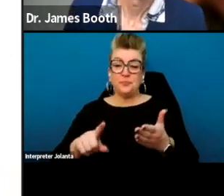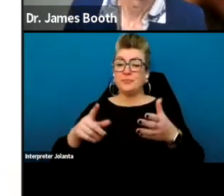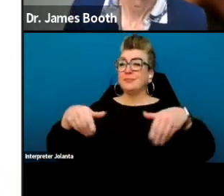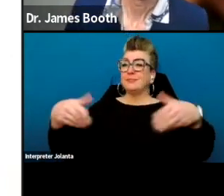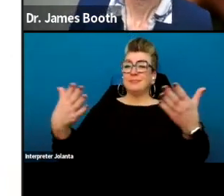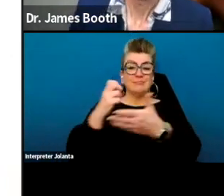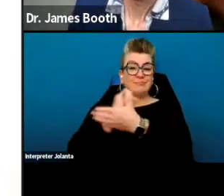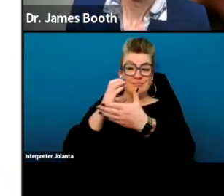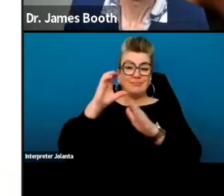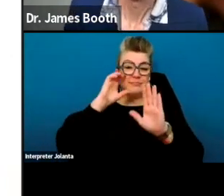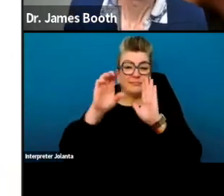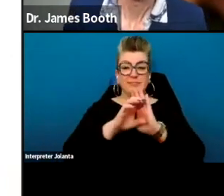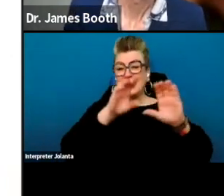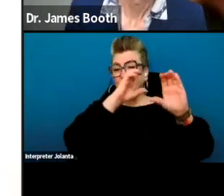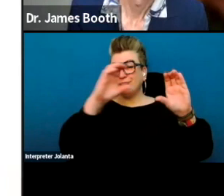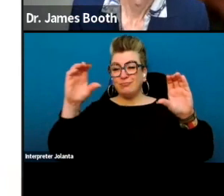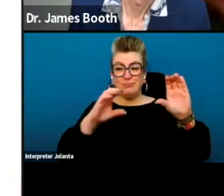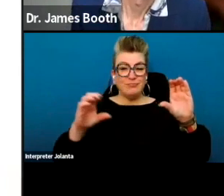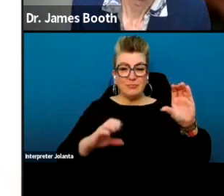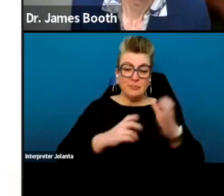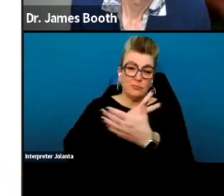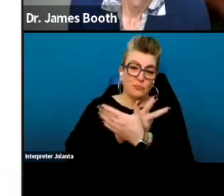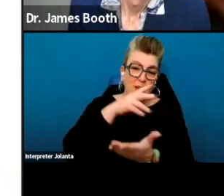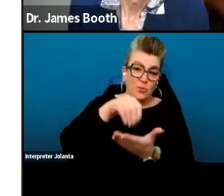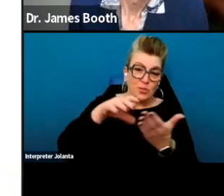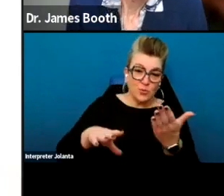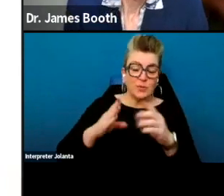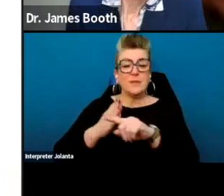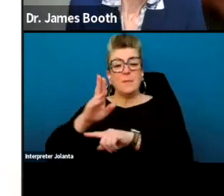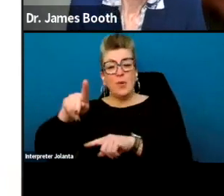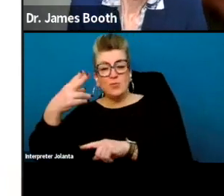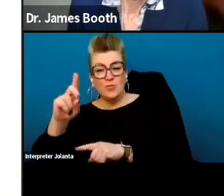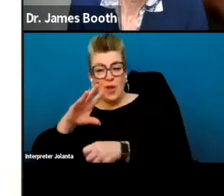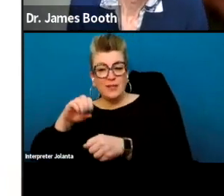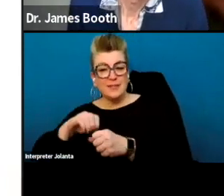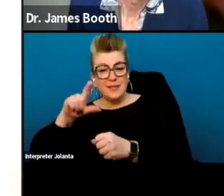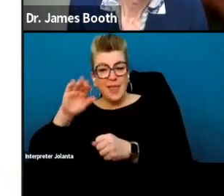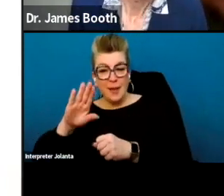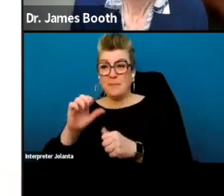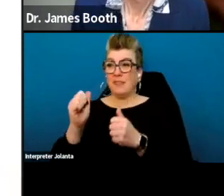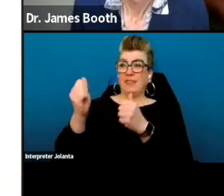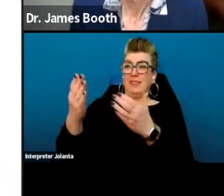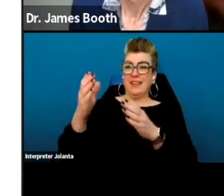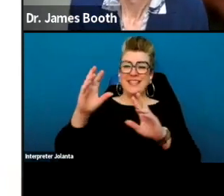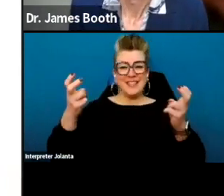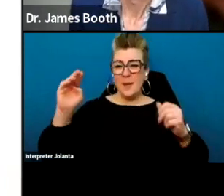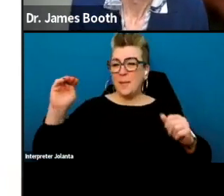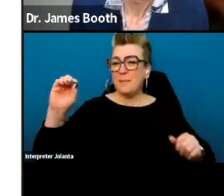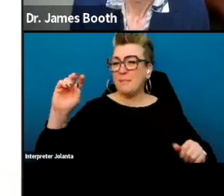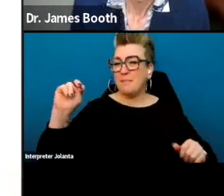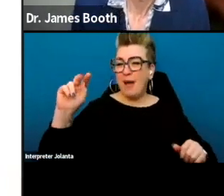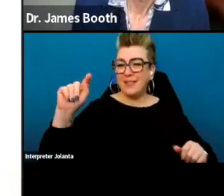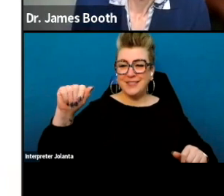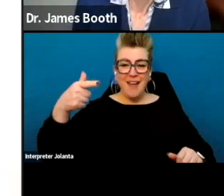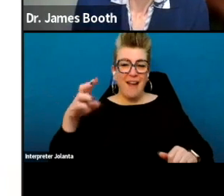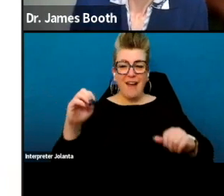of graduate students and postdocs in the lab. This is actually a montage of